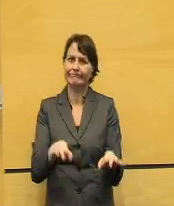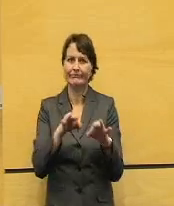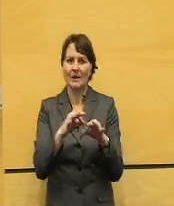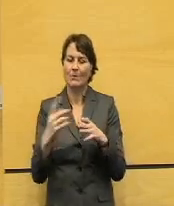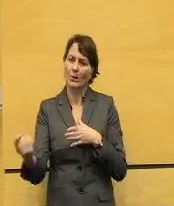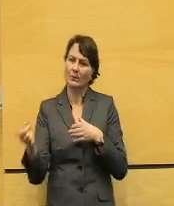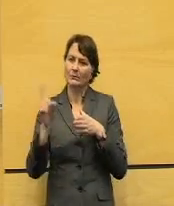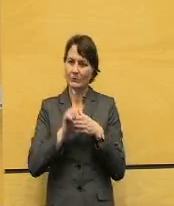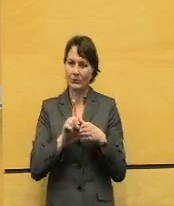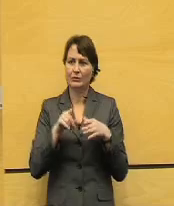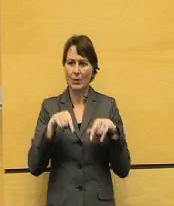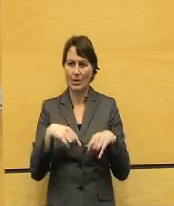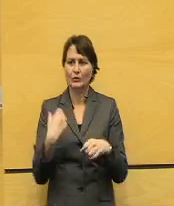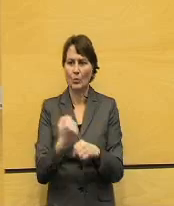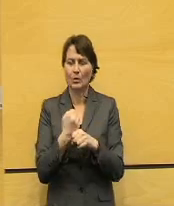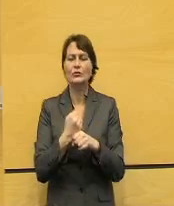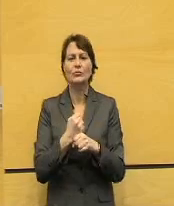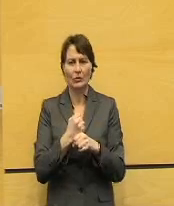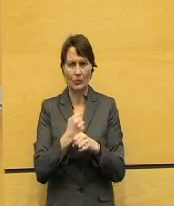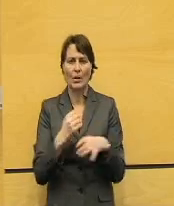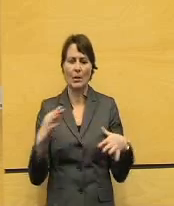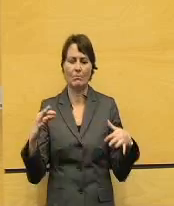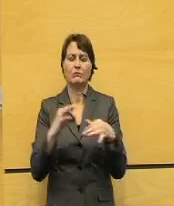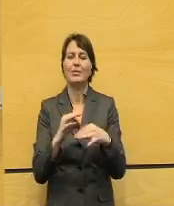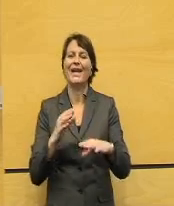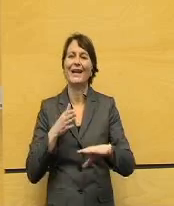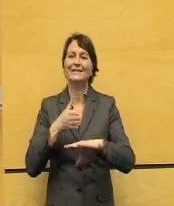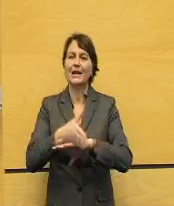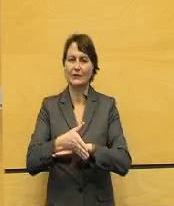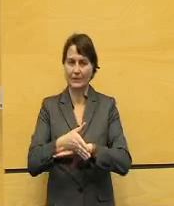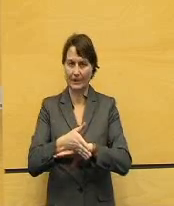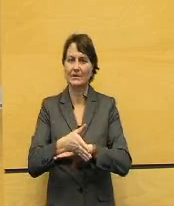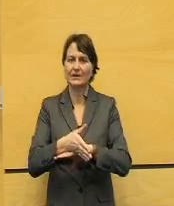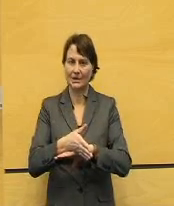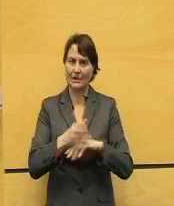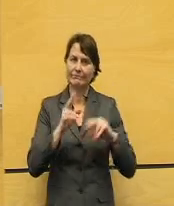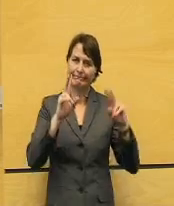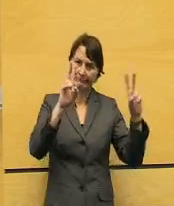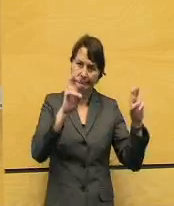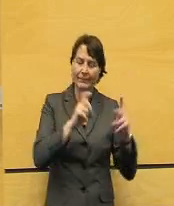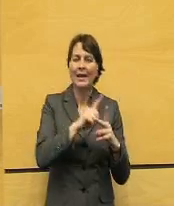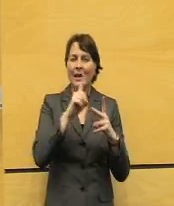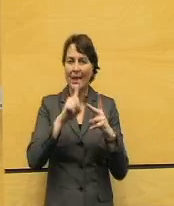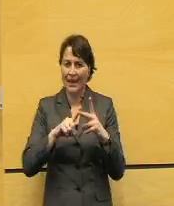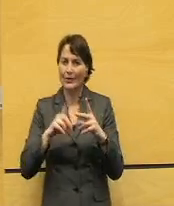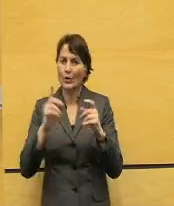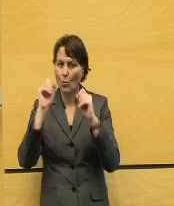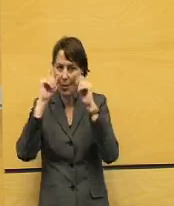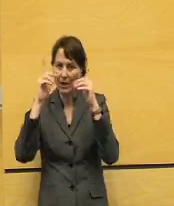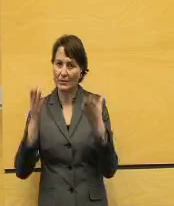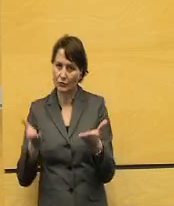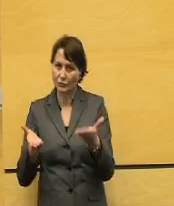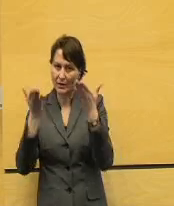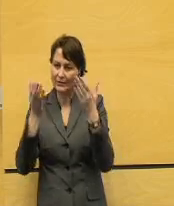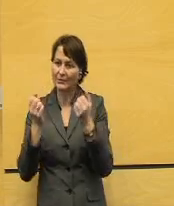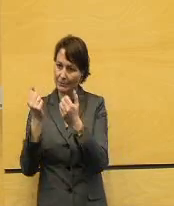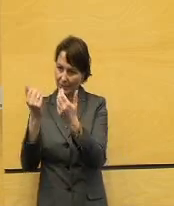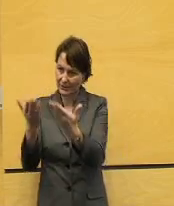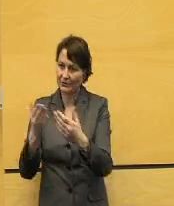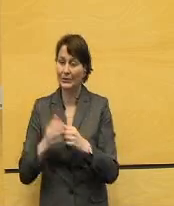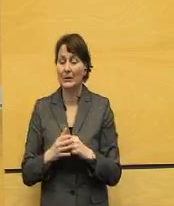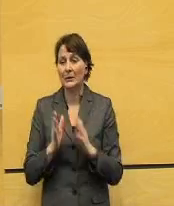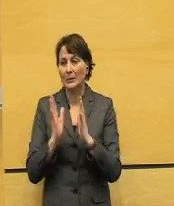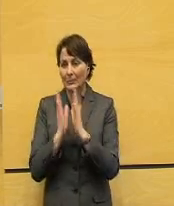our work today. She will answer questions regarding accessibility and awareness building. Please, Ms. Geneva, in a